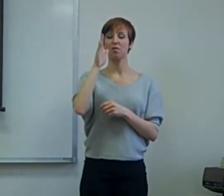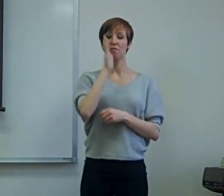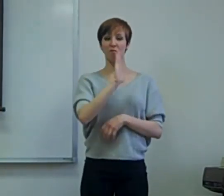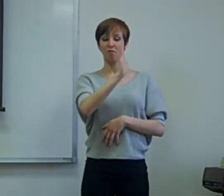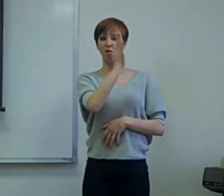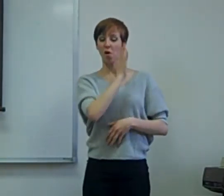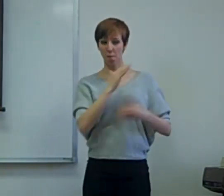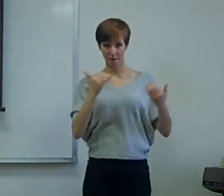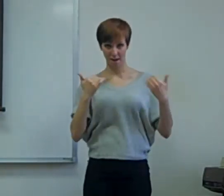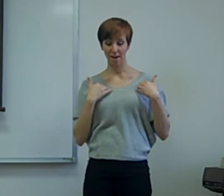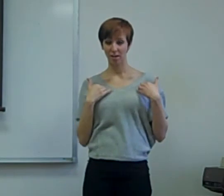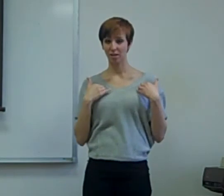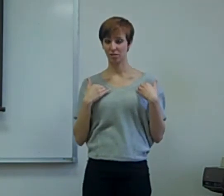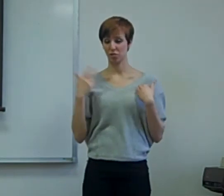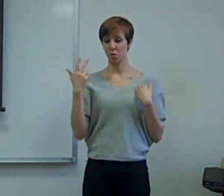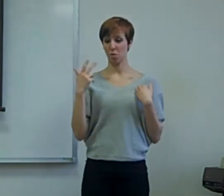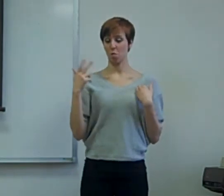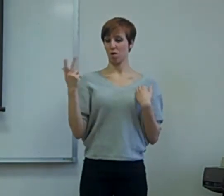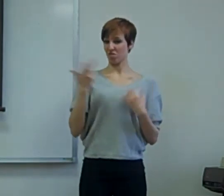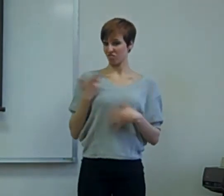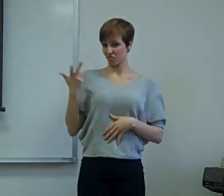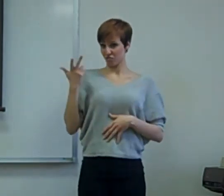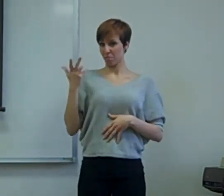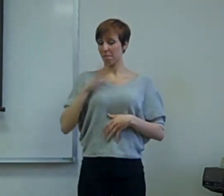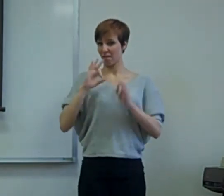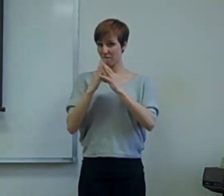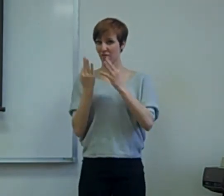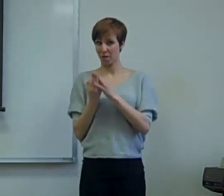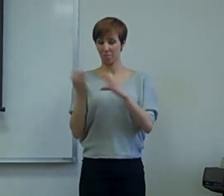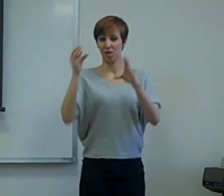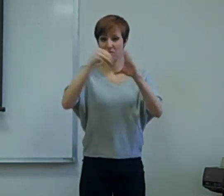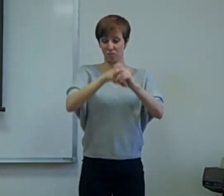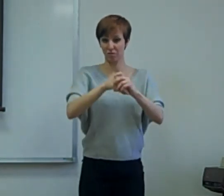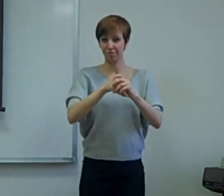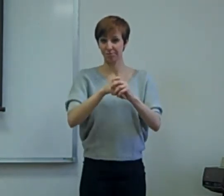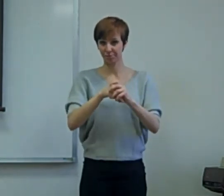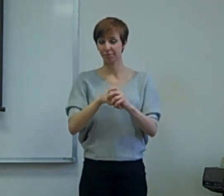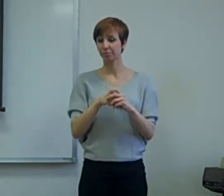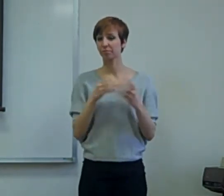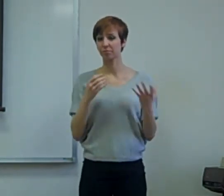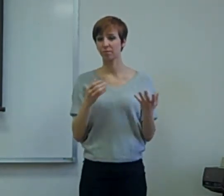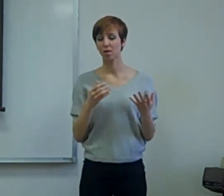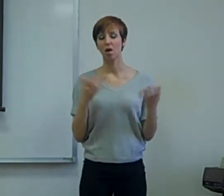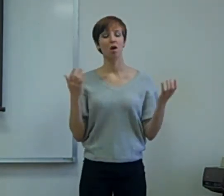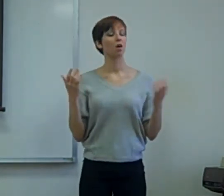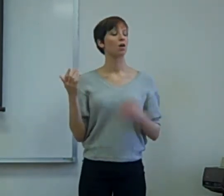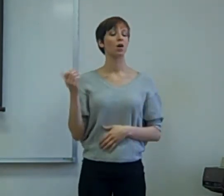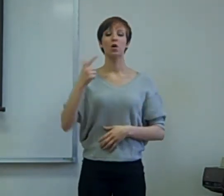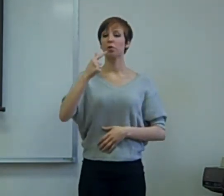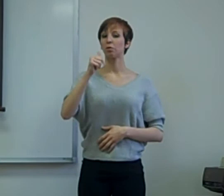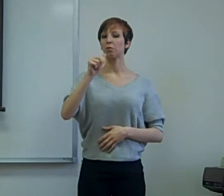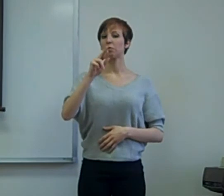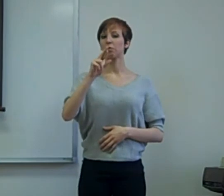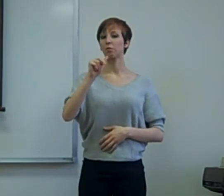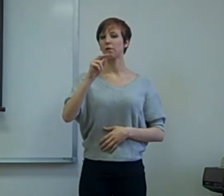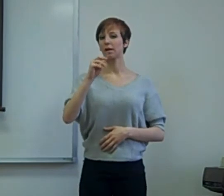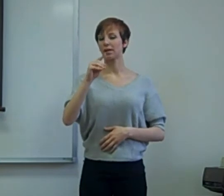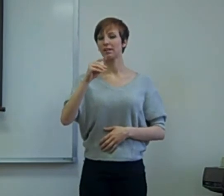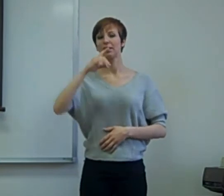farm, and the kids, all the grandkids, you know, they grew up on the tractor with Grandpa,